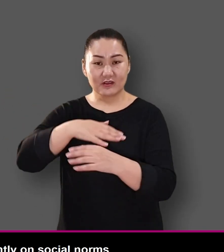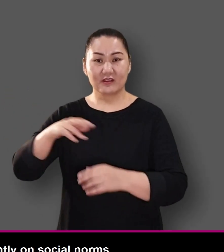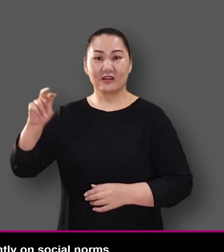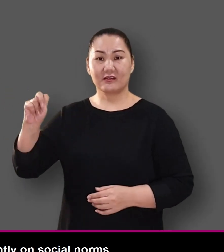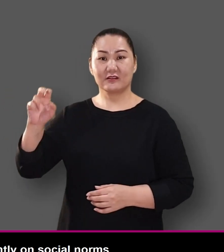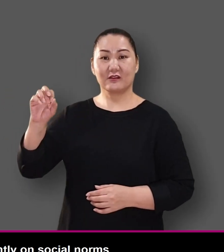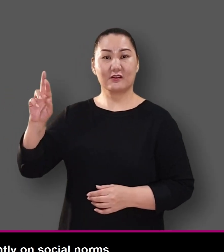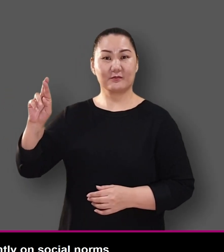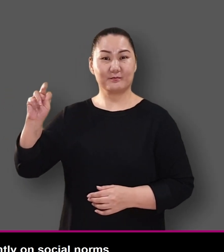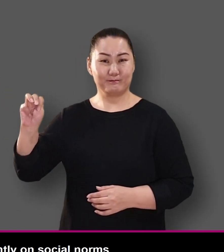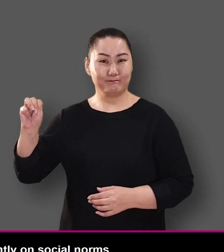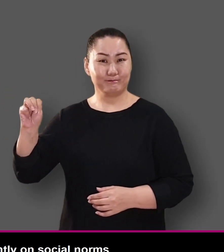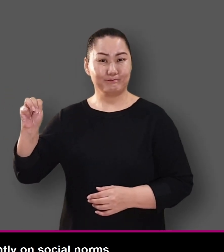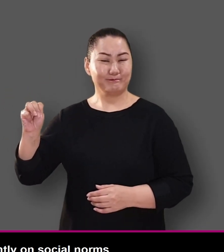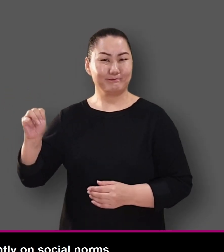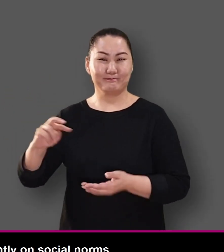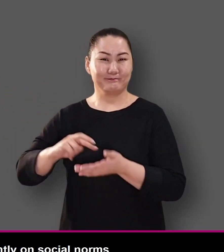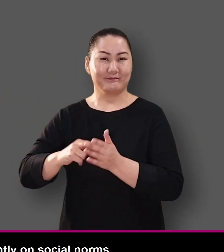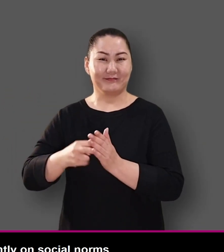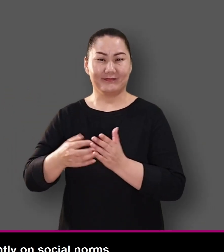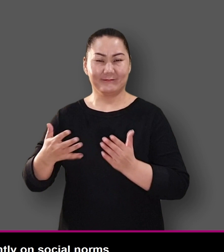Most prominently on social norms